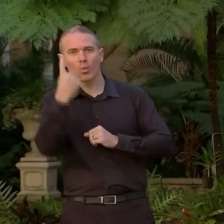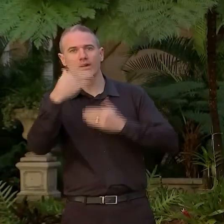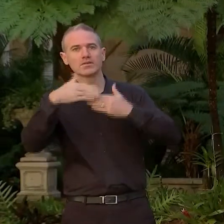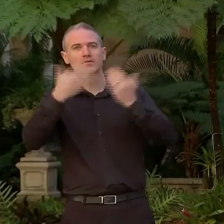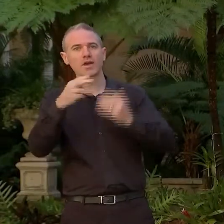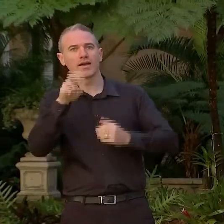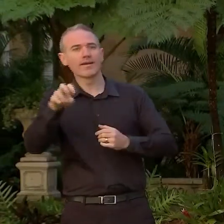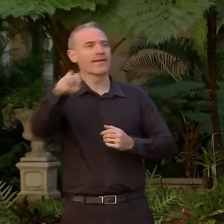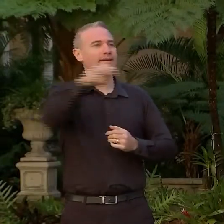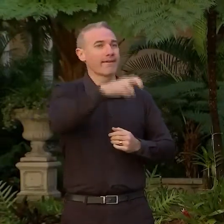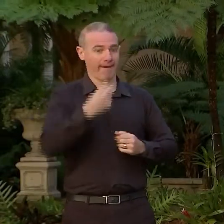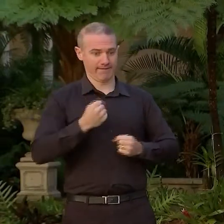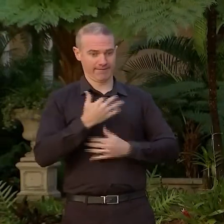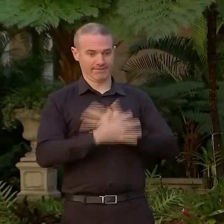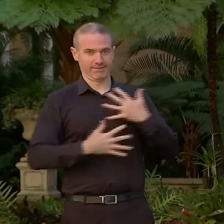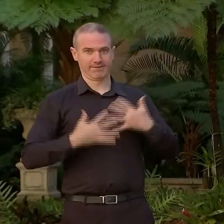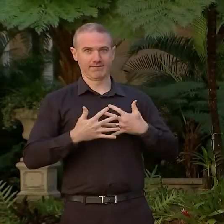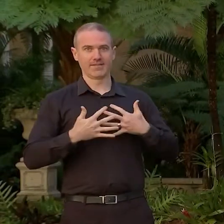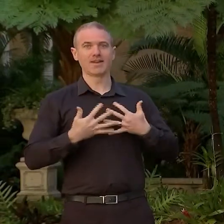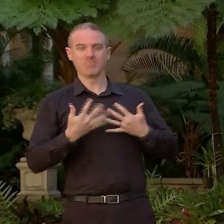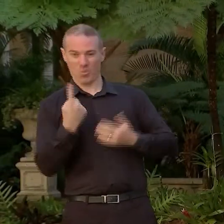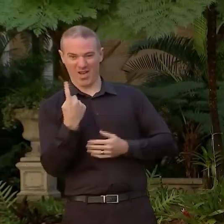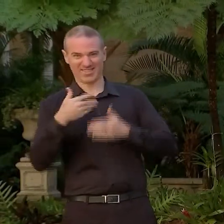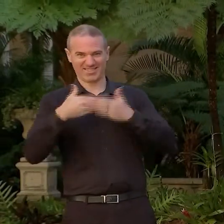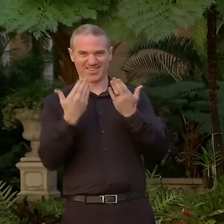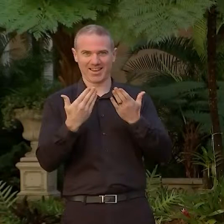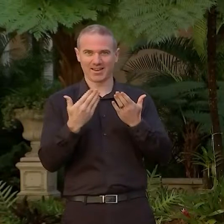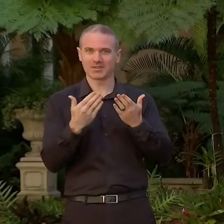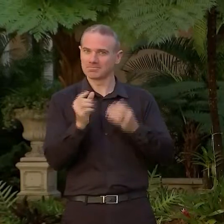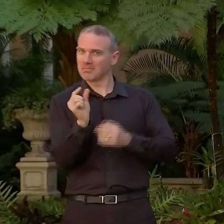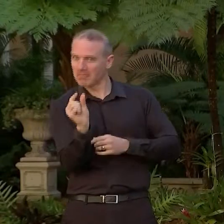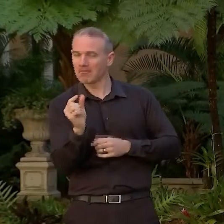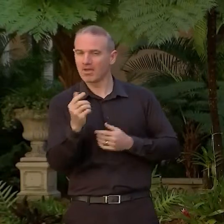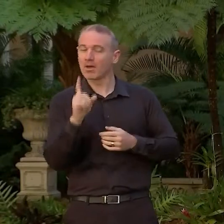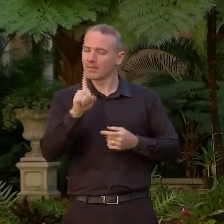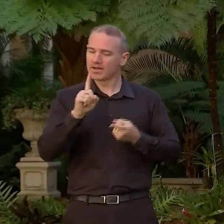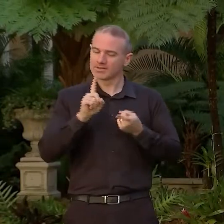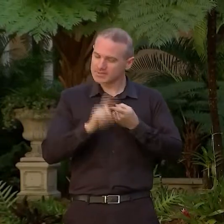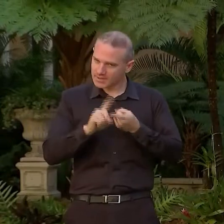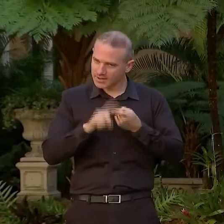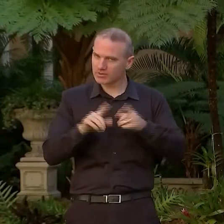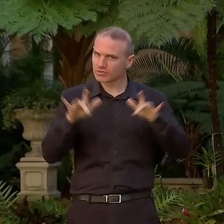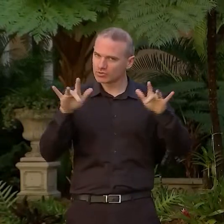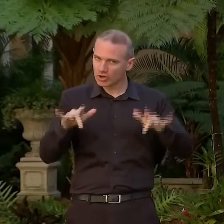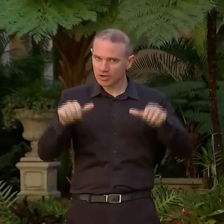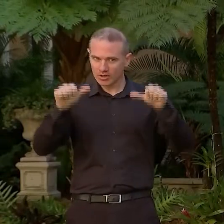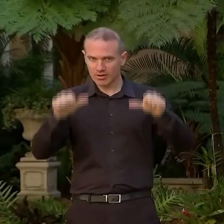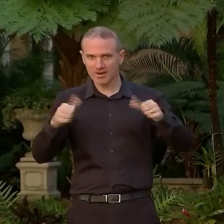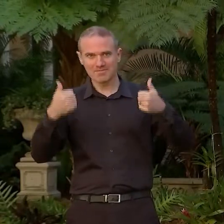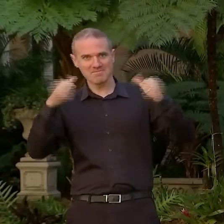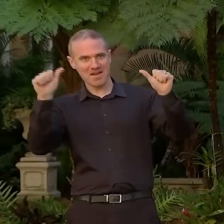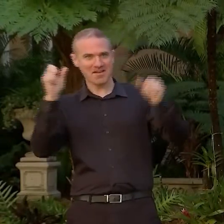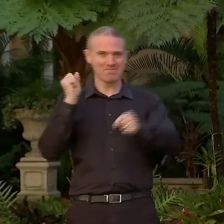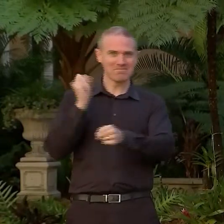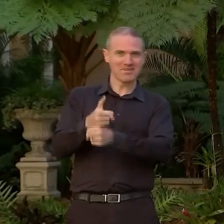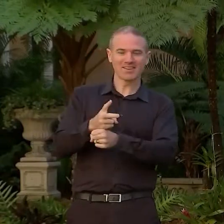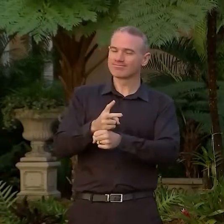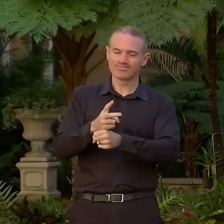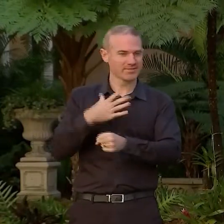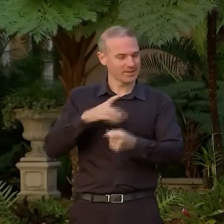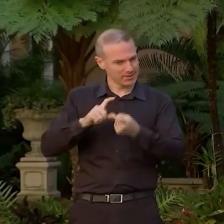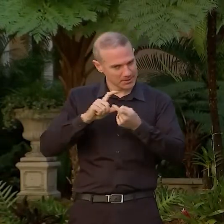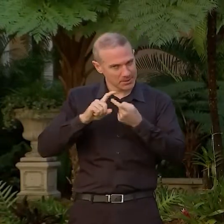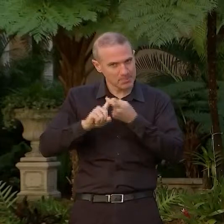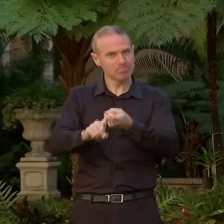reassuring, but we've got to keep it up for the next few days. We're not there yet. So we genuinely need to keep doing what we've been doing